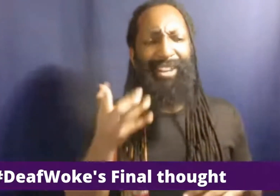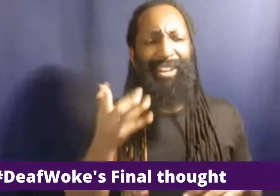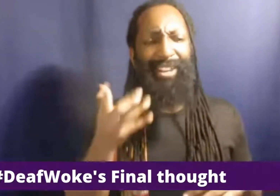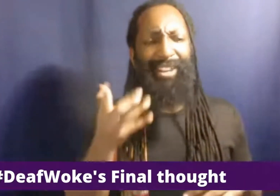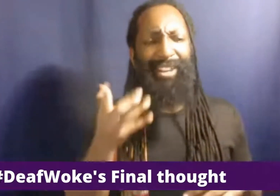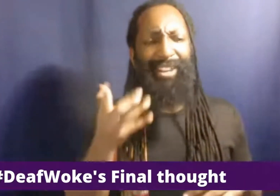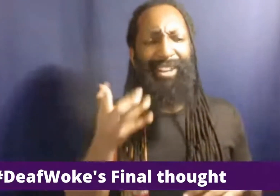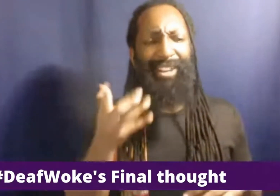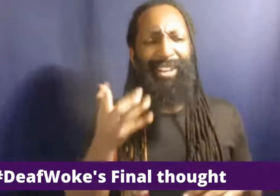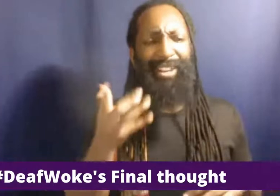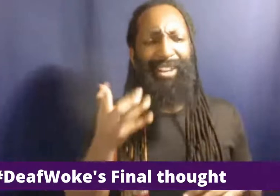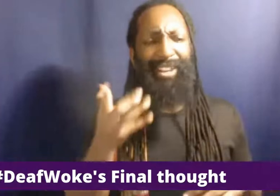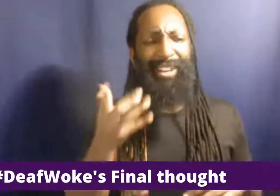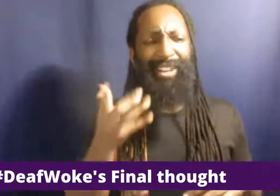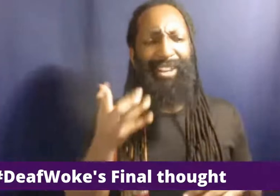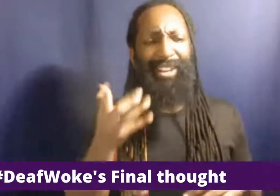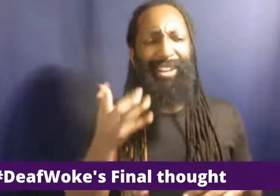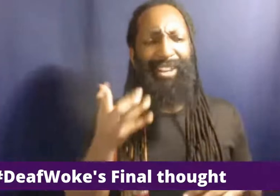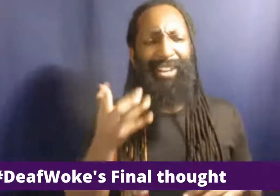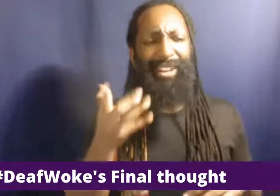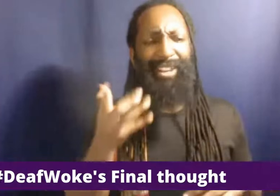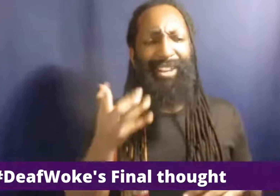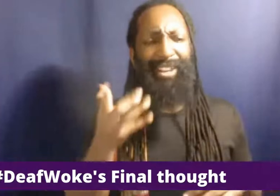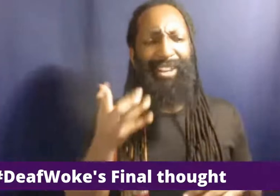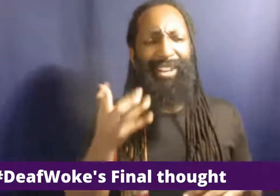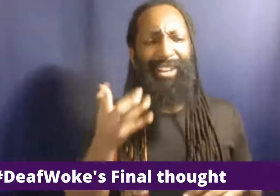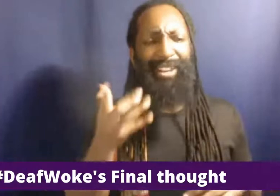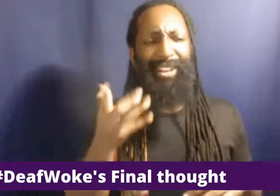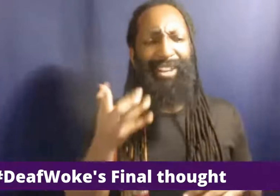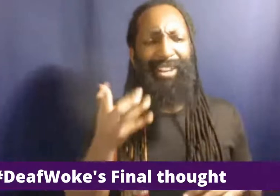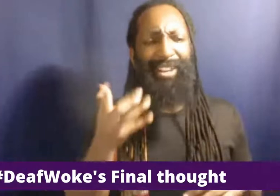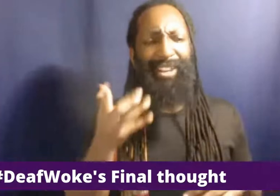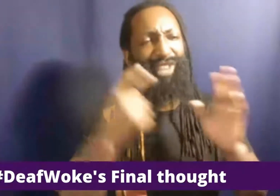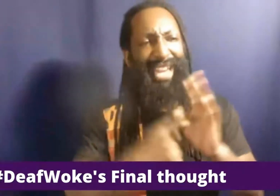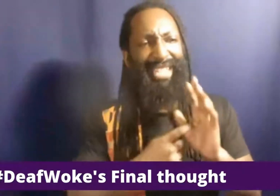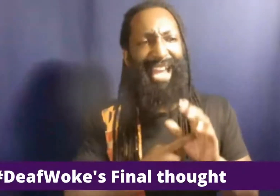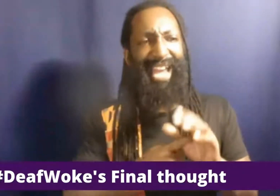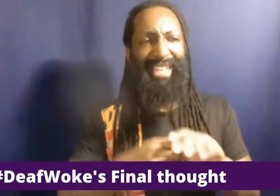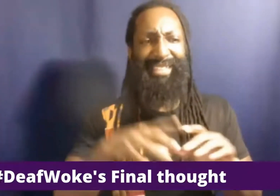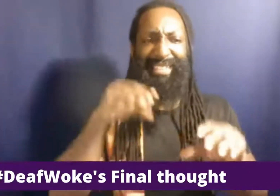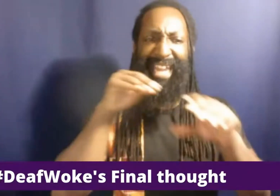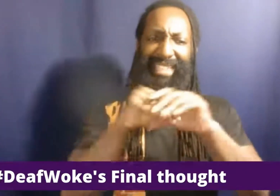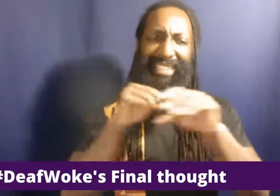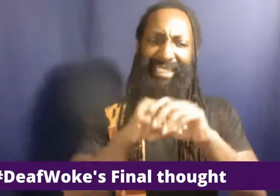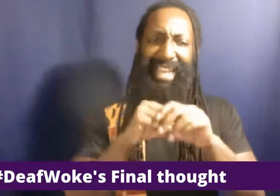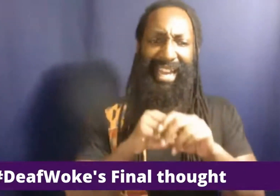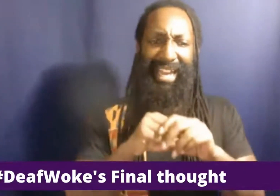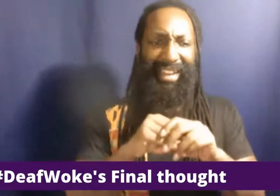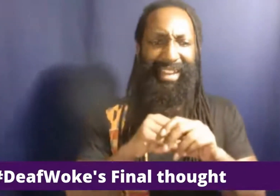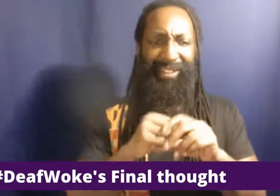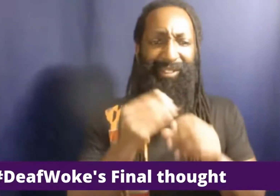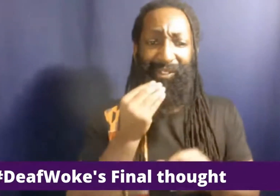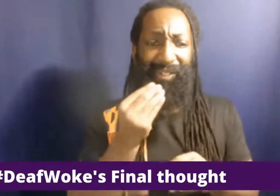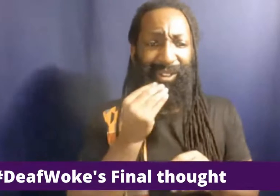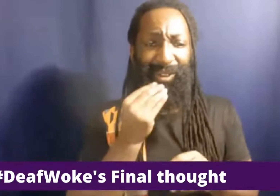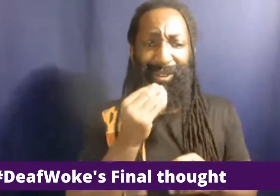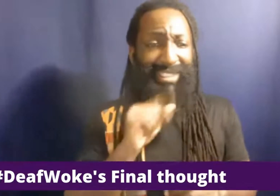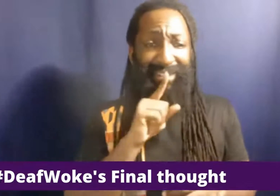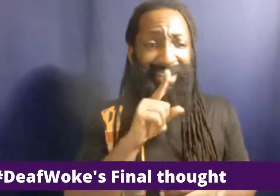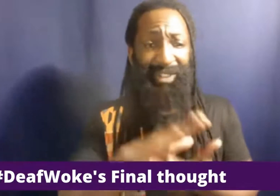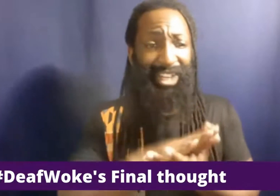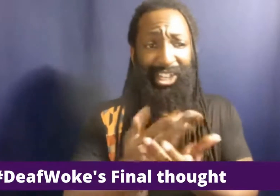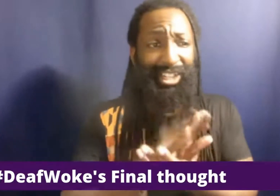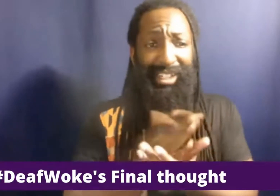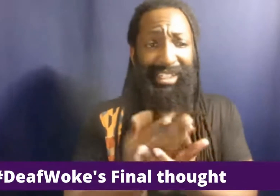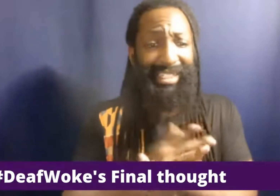You know what I mean? And if you put it in the microwave, you recognize the inside of your food